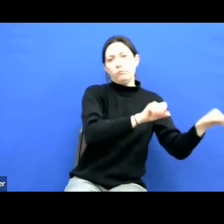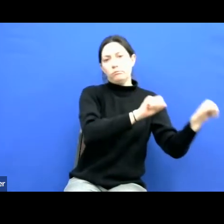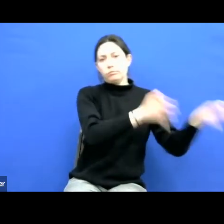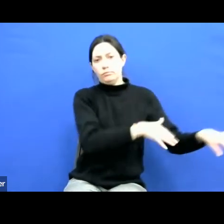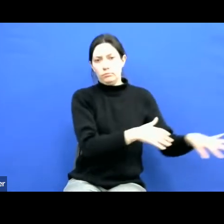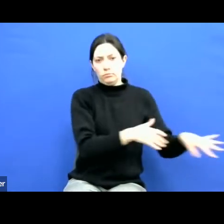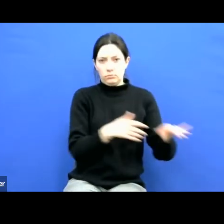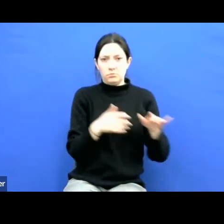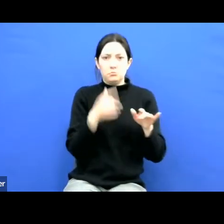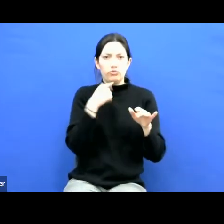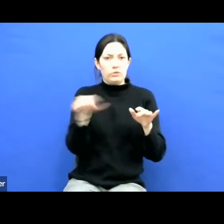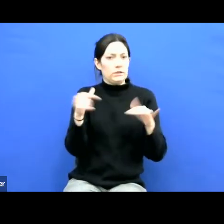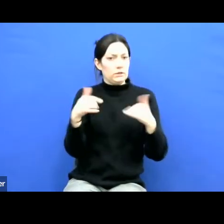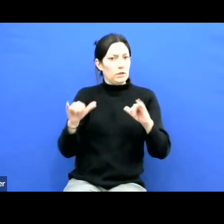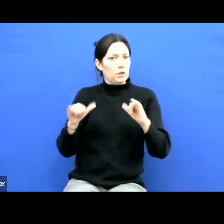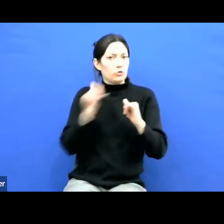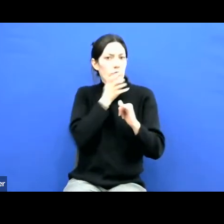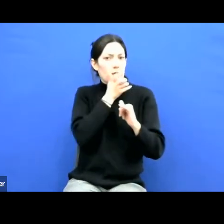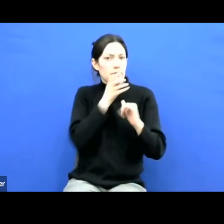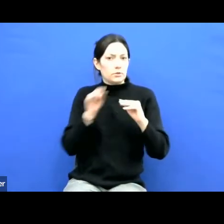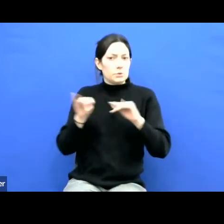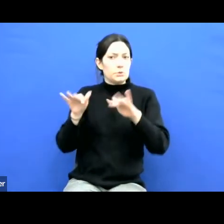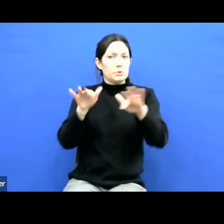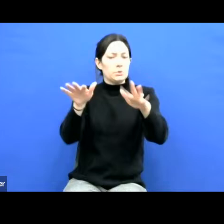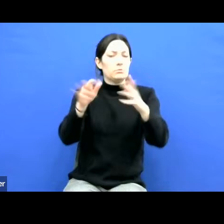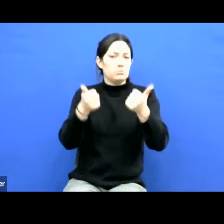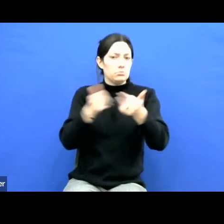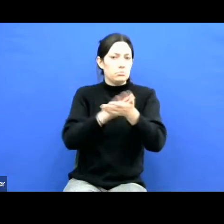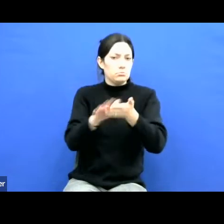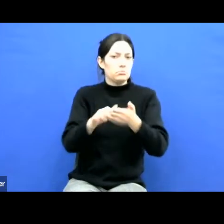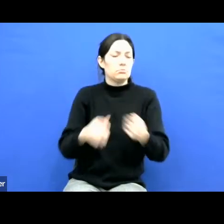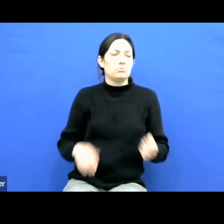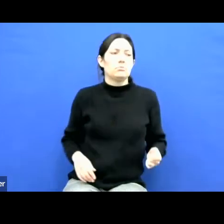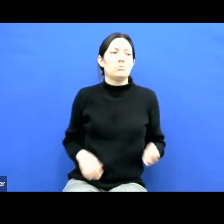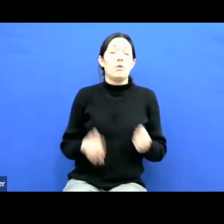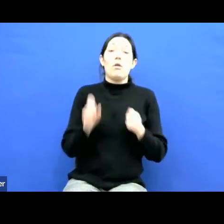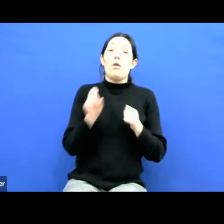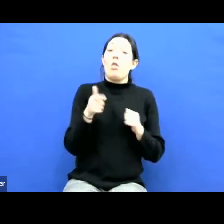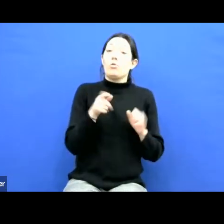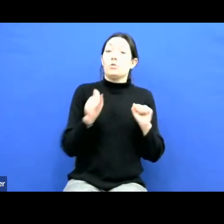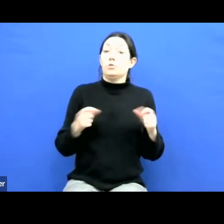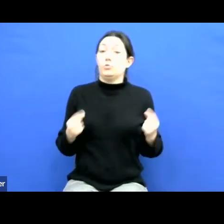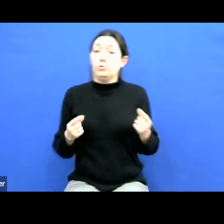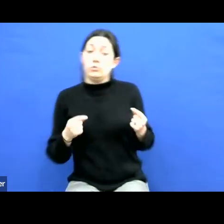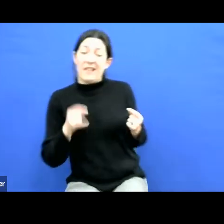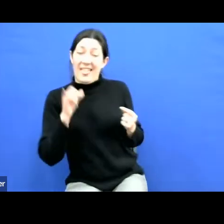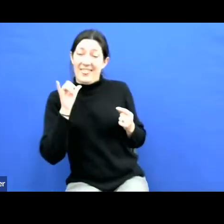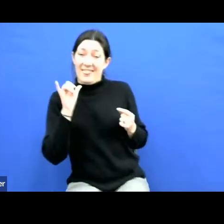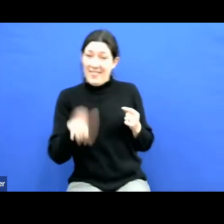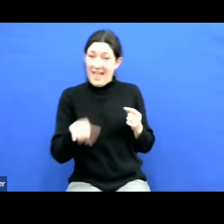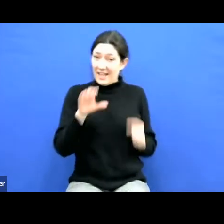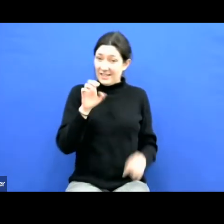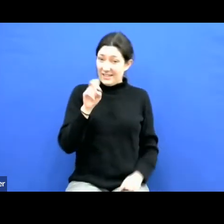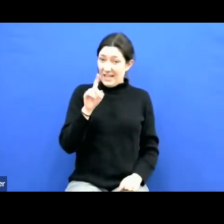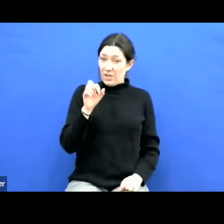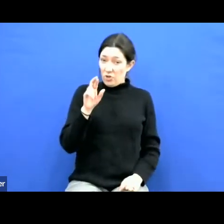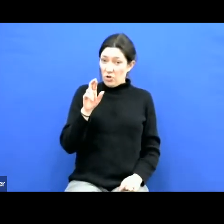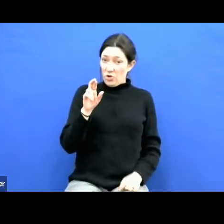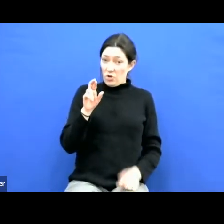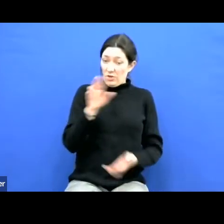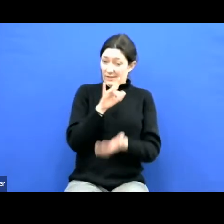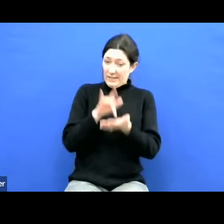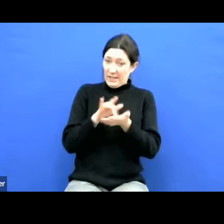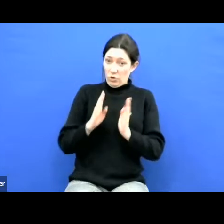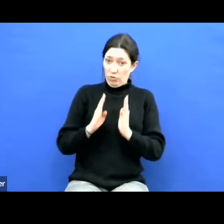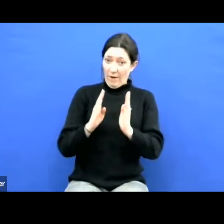One of the other things you can potentially do to help is that Center Drive, and it looks like you got some stuff in there,